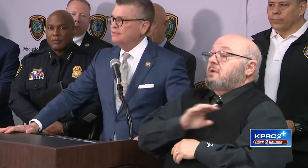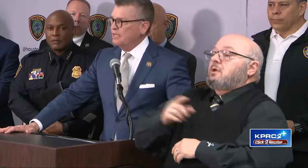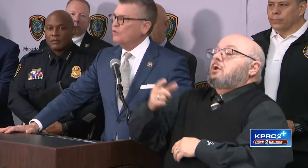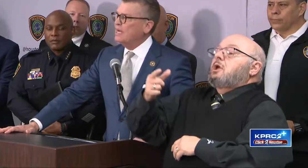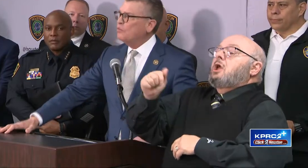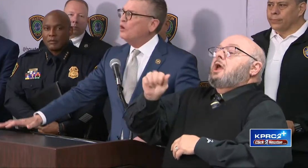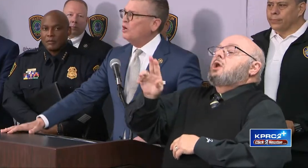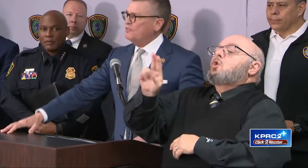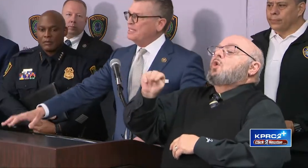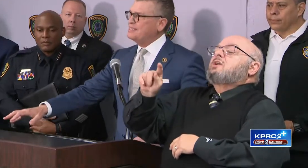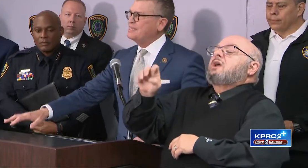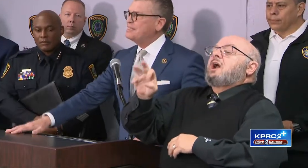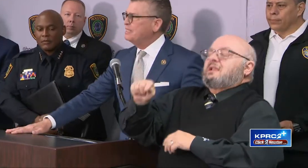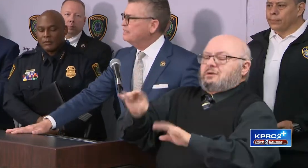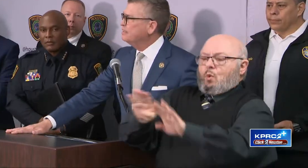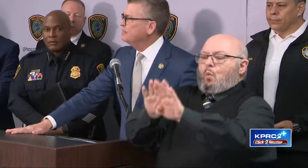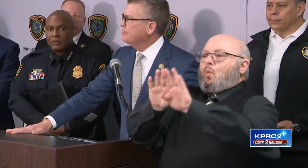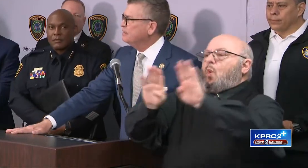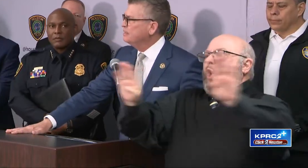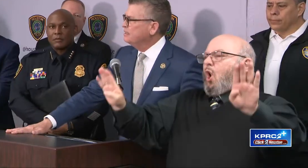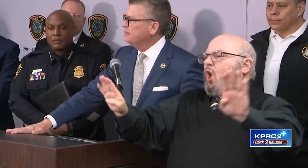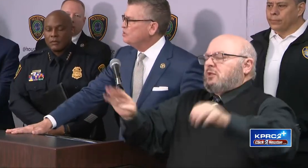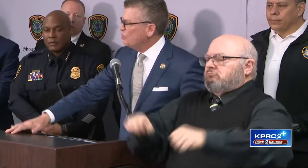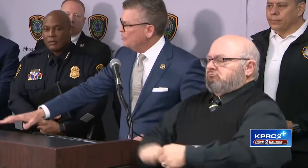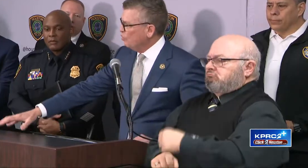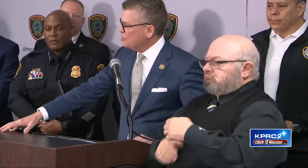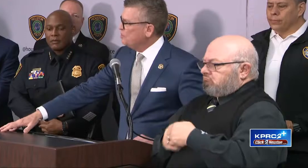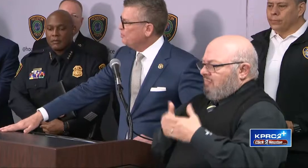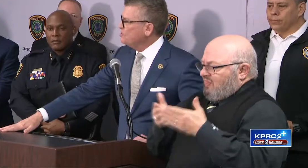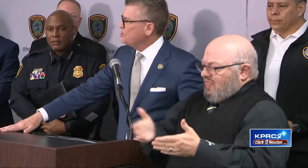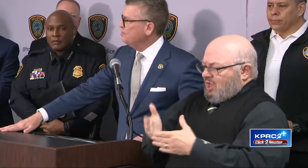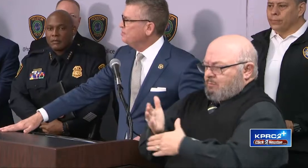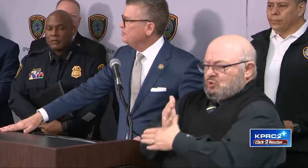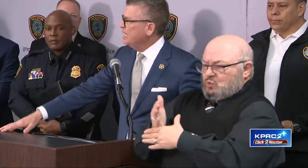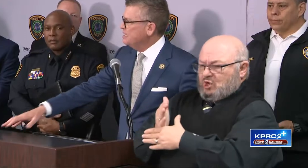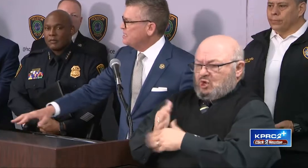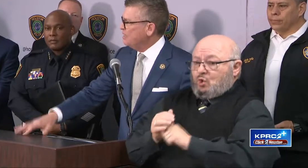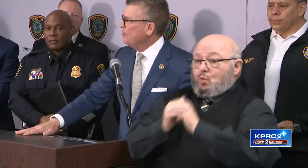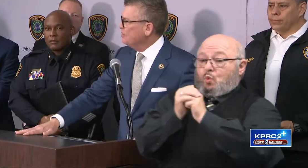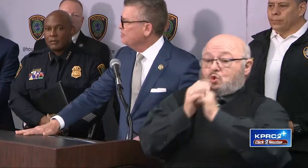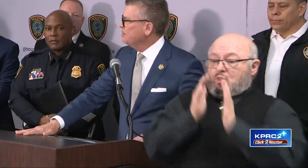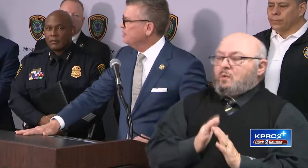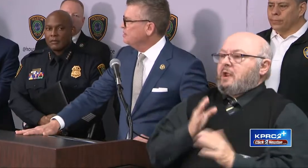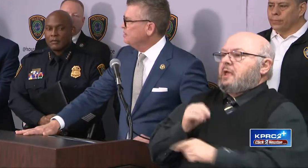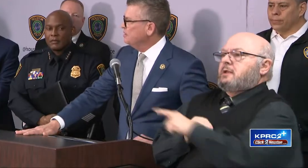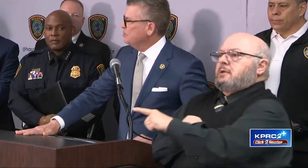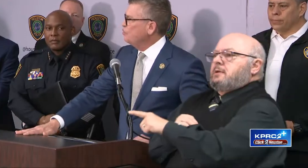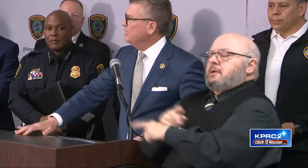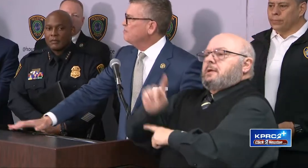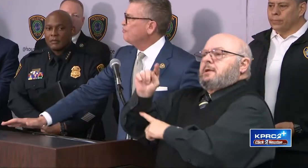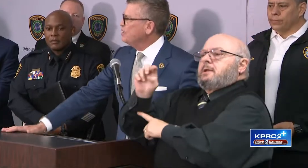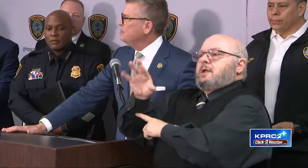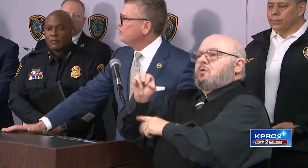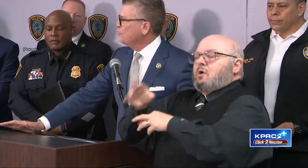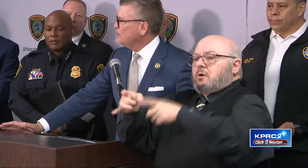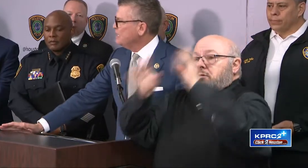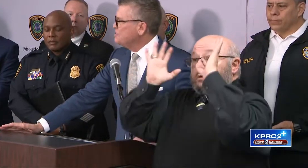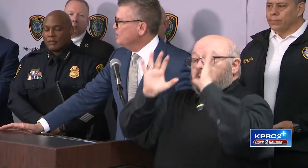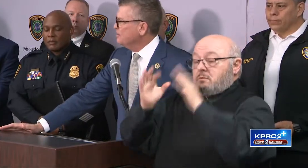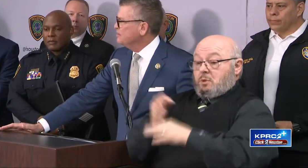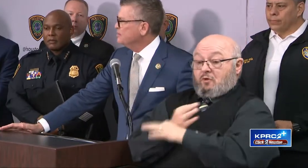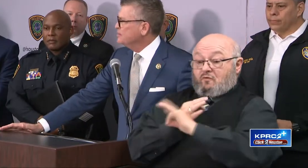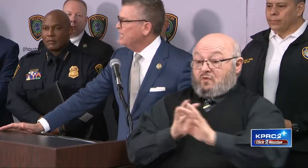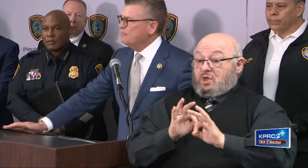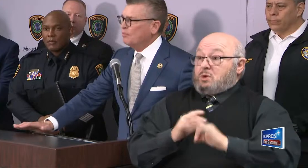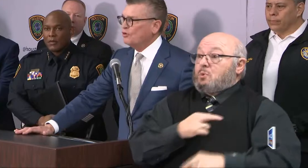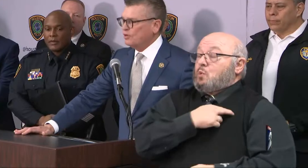gauntlet. They were a wall that existed between worshipers and terror, between freedom of